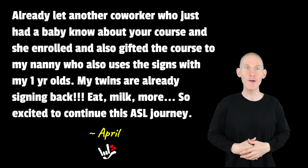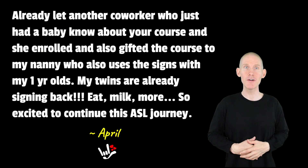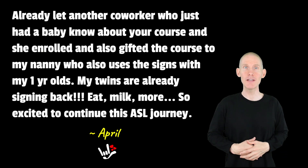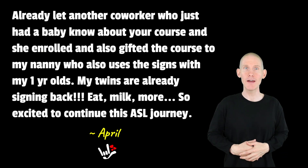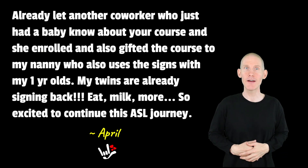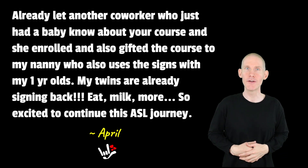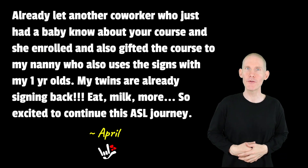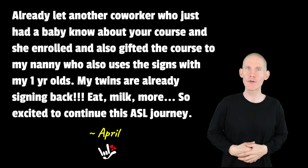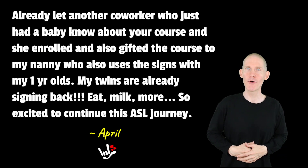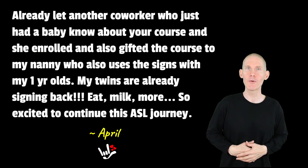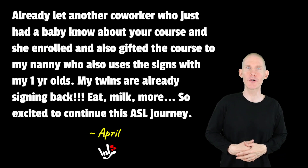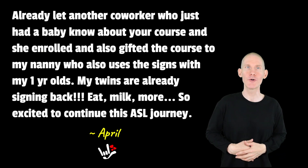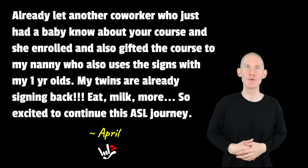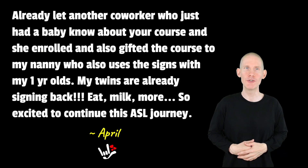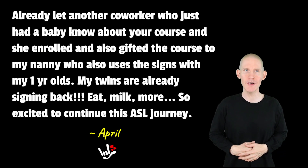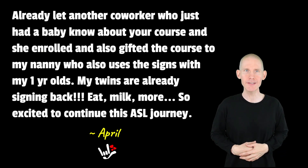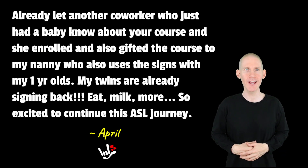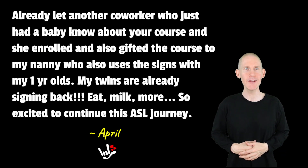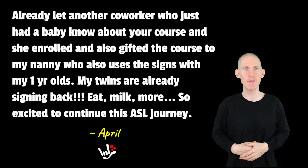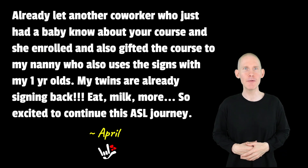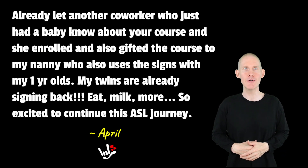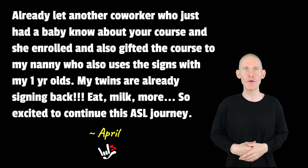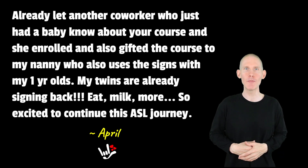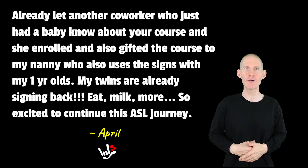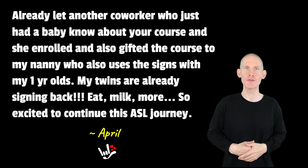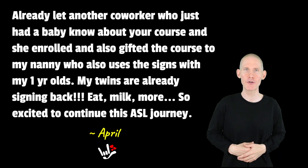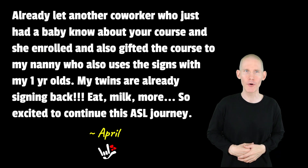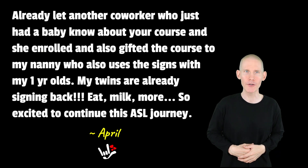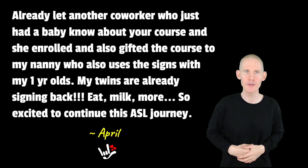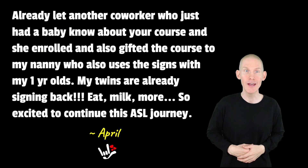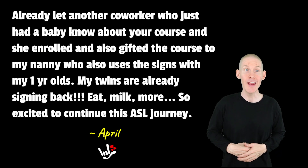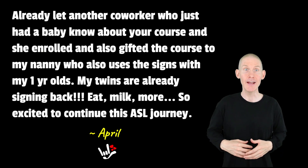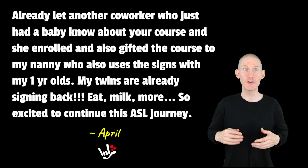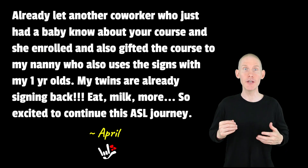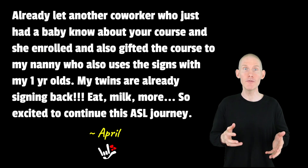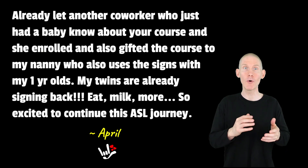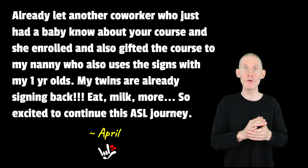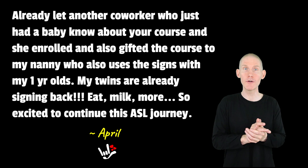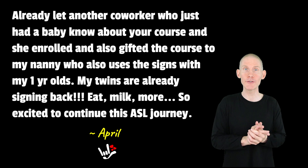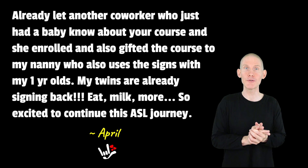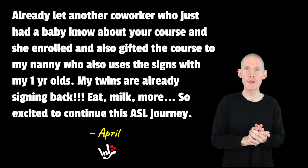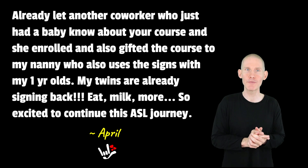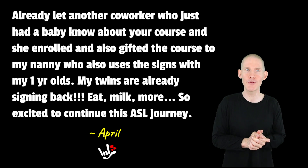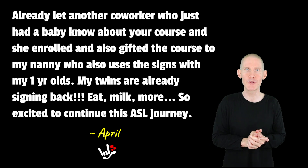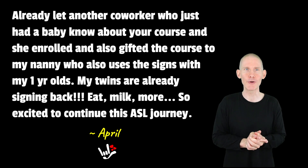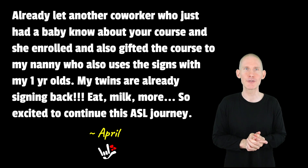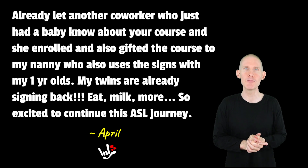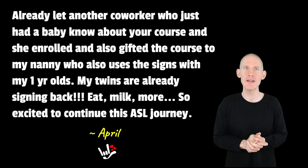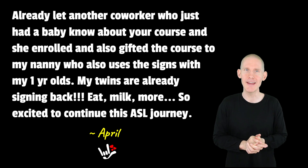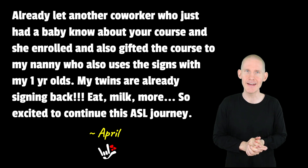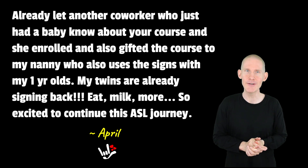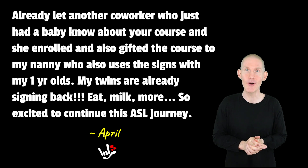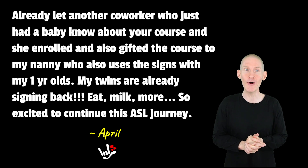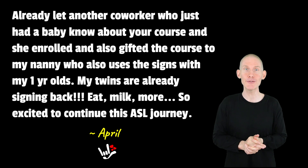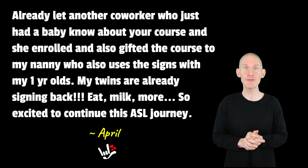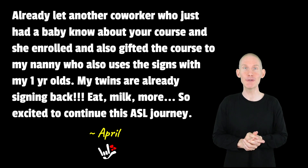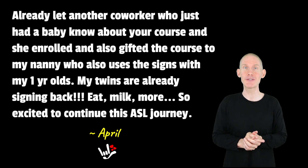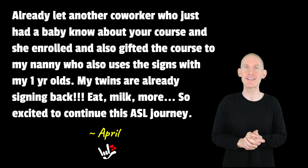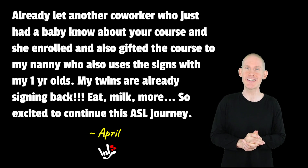Already let another coworker who just had a baby know about your course, and she enrolled and also gifted the course to my nanny, who also uses the